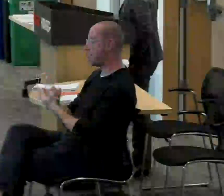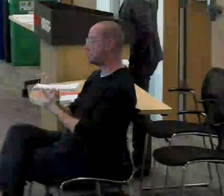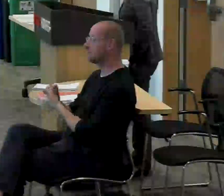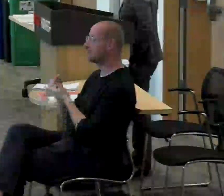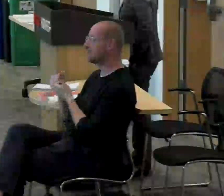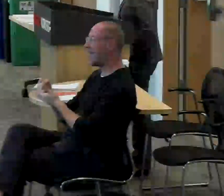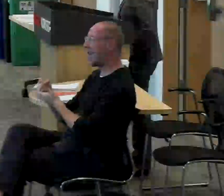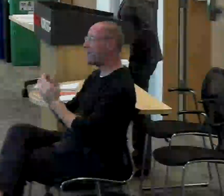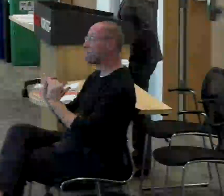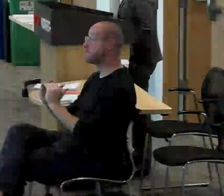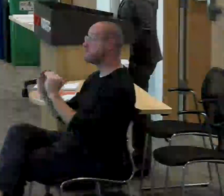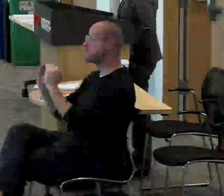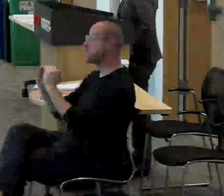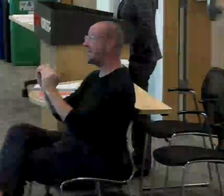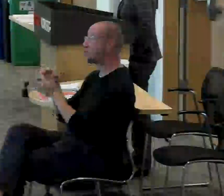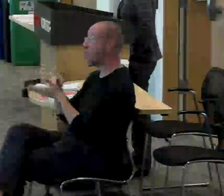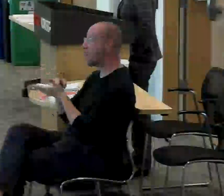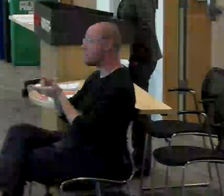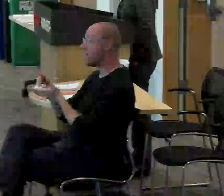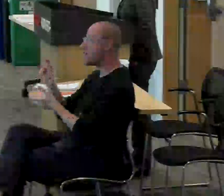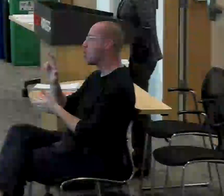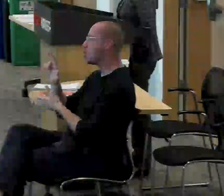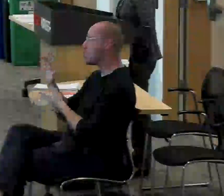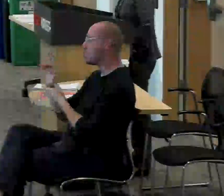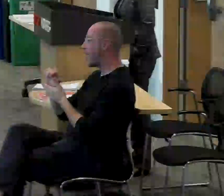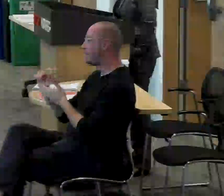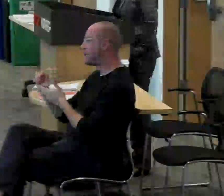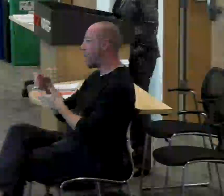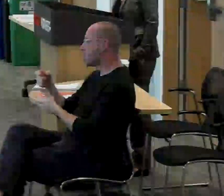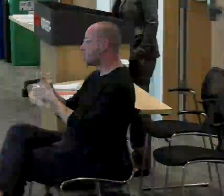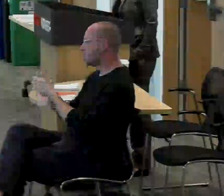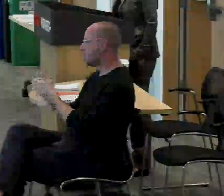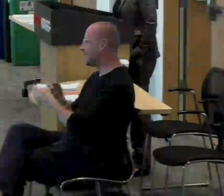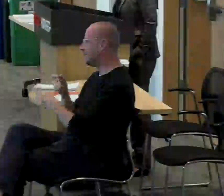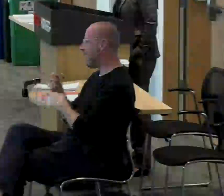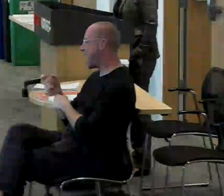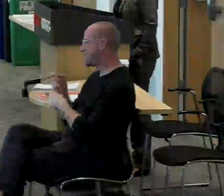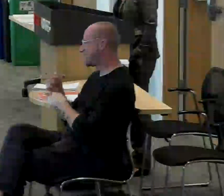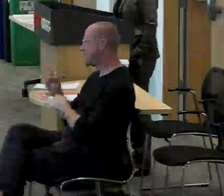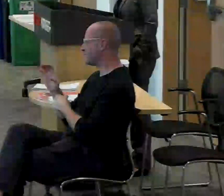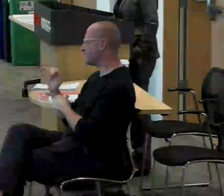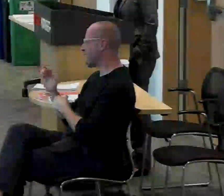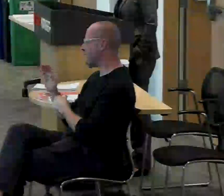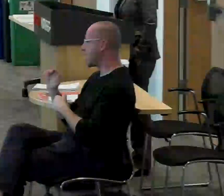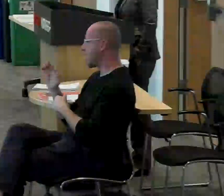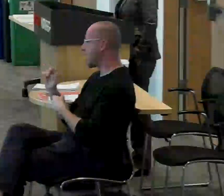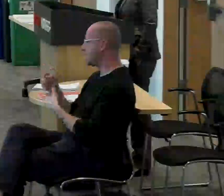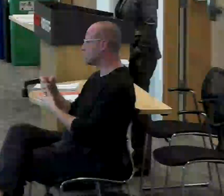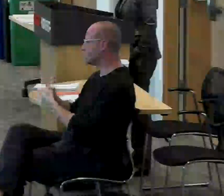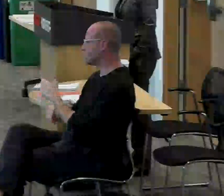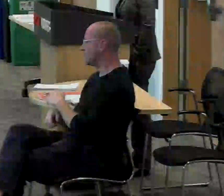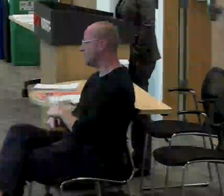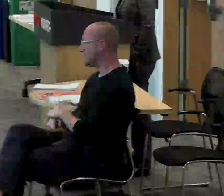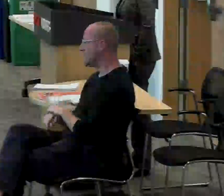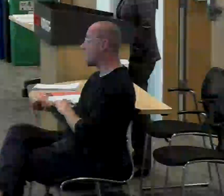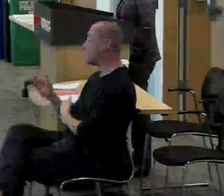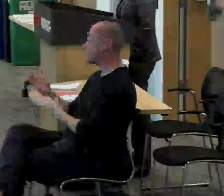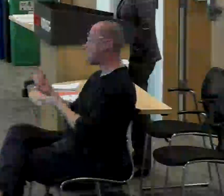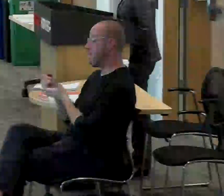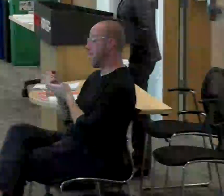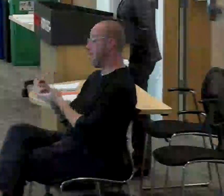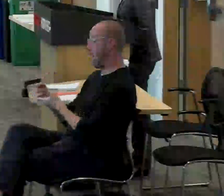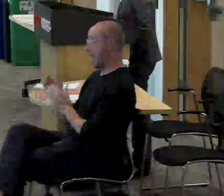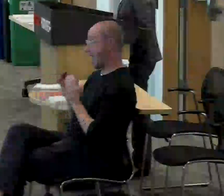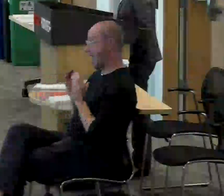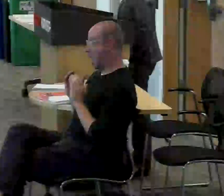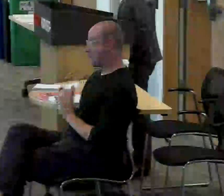CalAble. Raise money to matching grant funds, partner up and try to apply for grants for the administrative